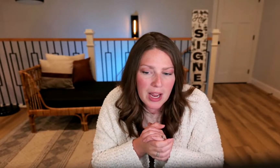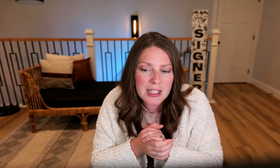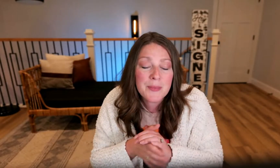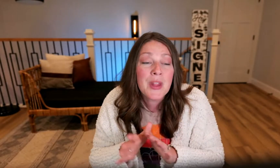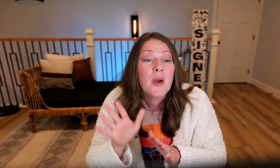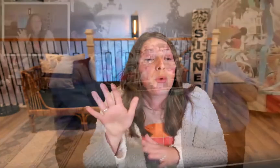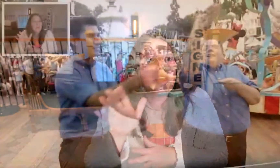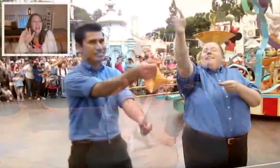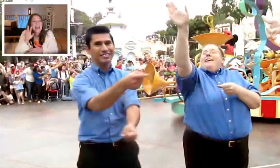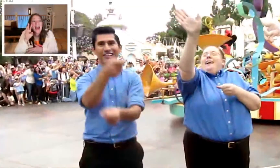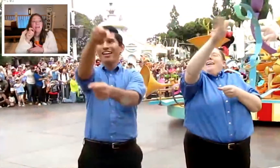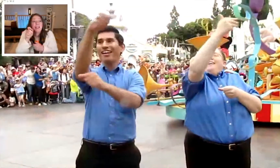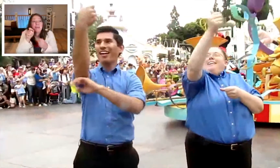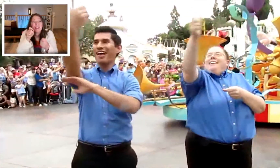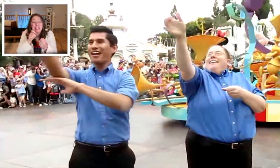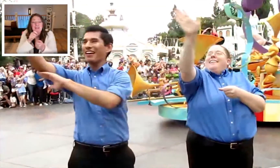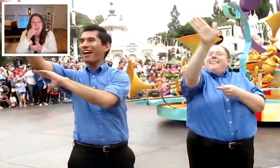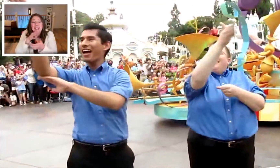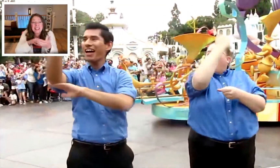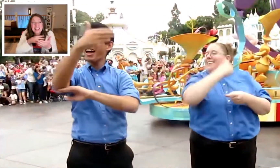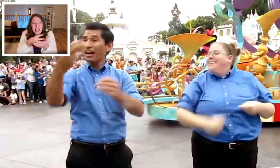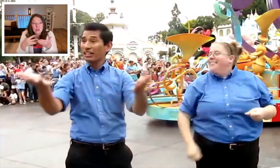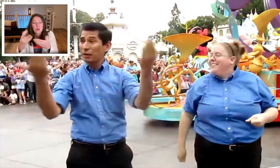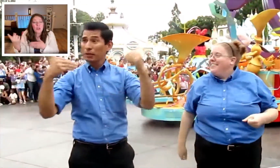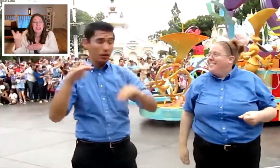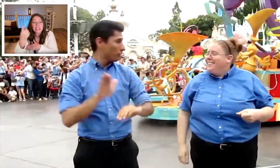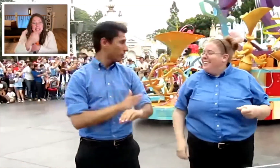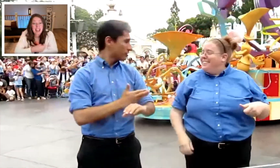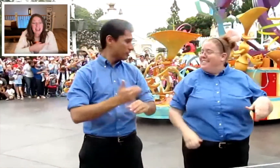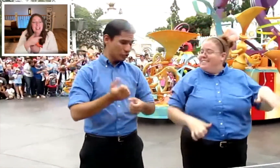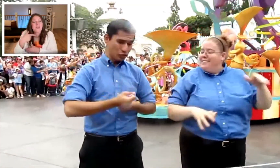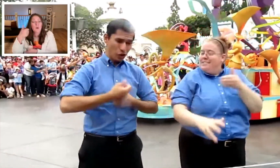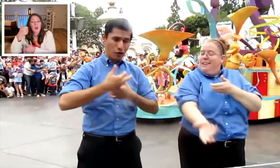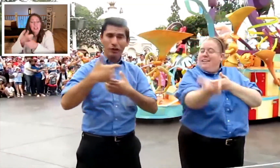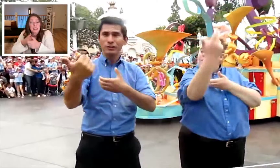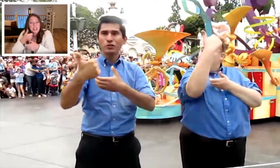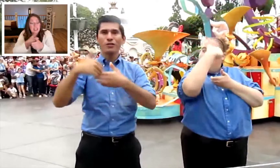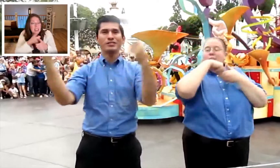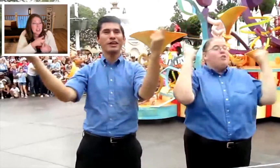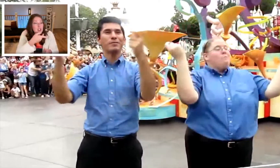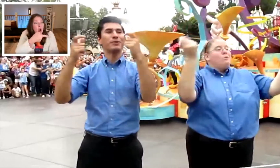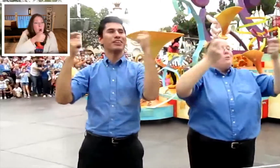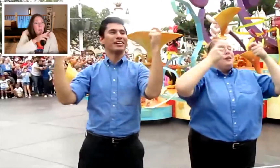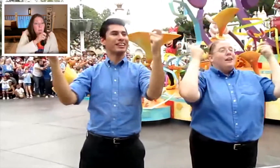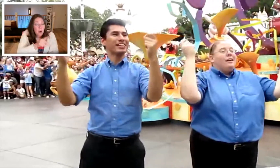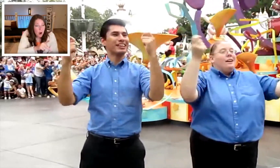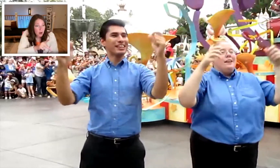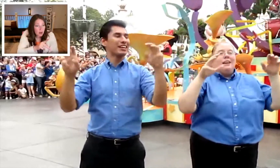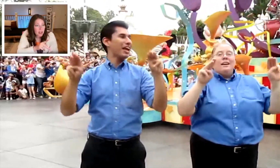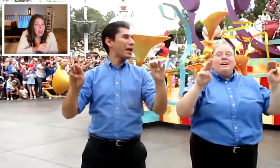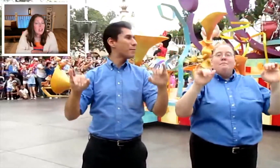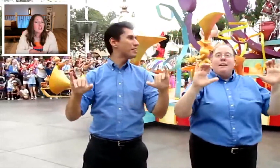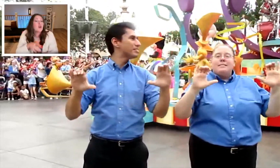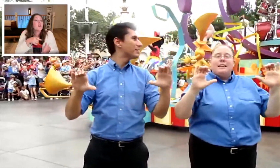right? Well, they have specific scheduled days for each park. So you